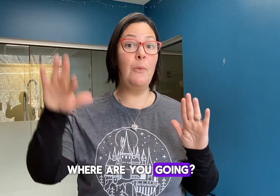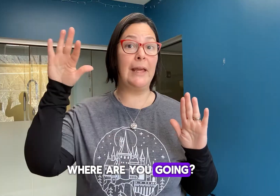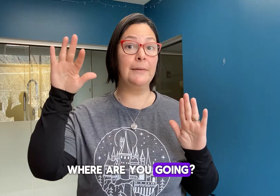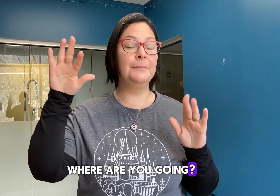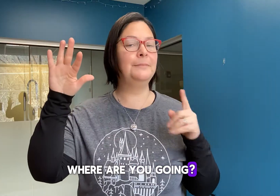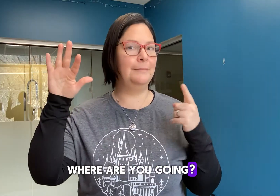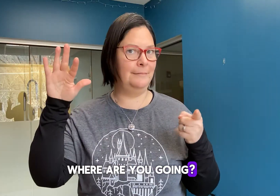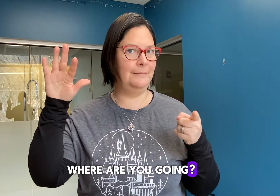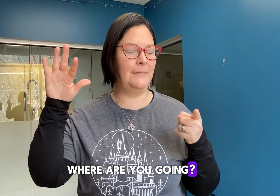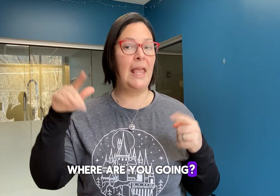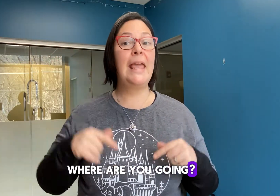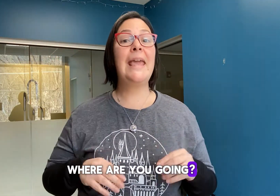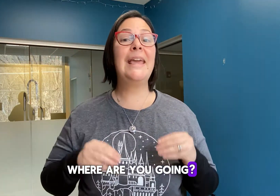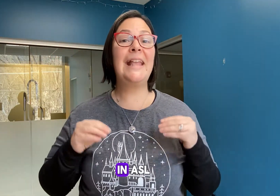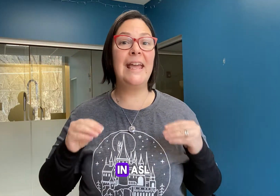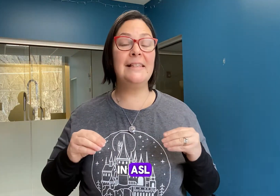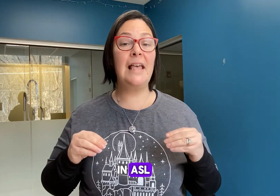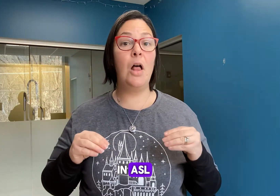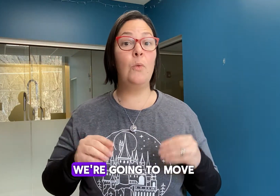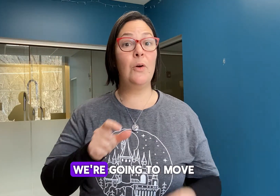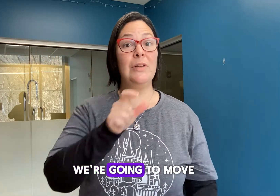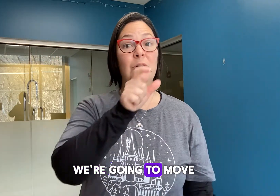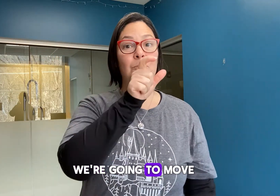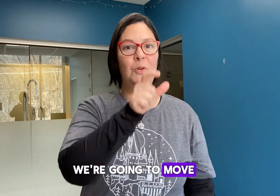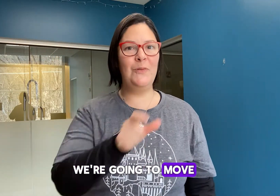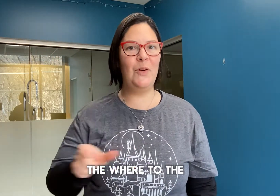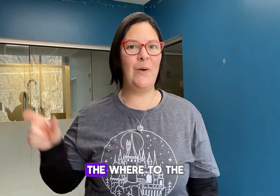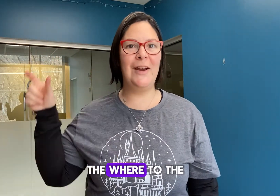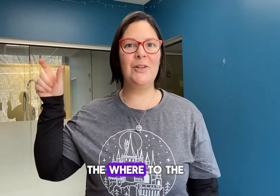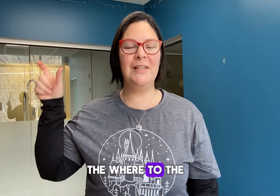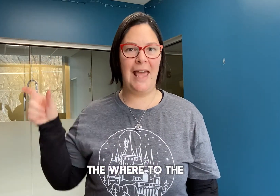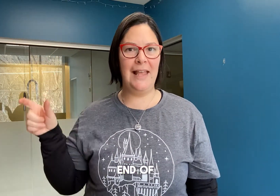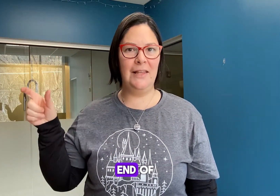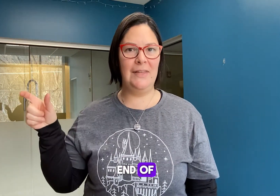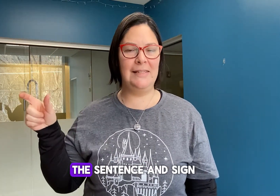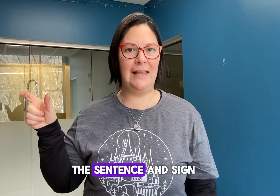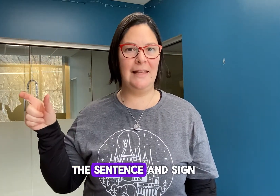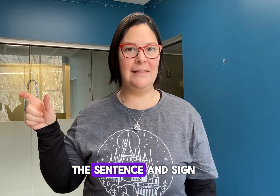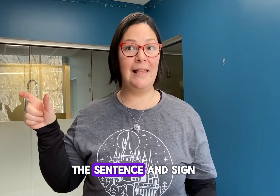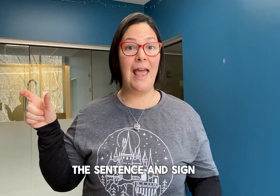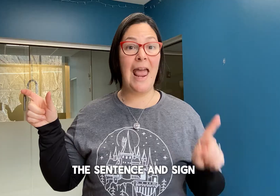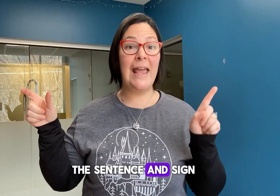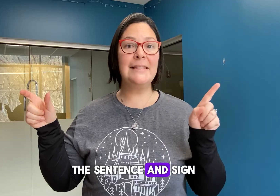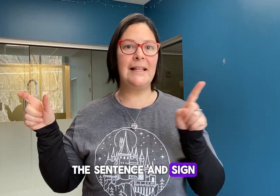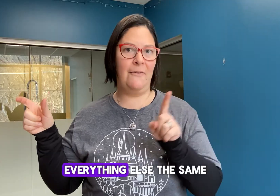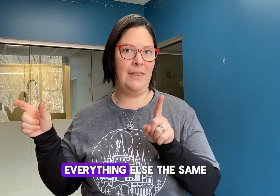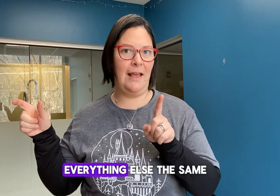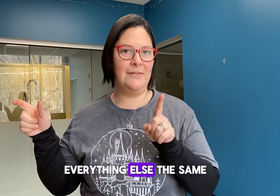going? In ASL, we're going to move the where to the end of the sentence and sign everything else the